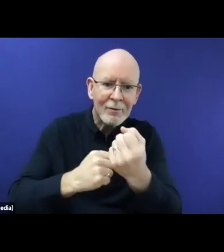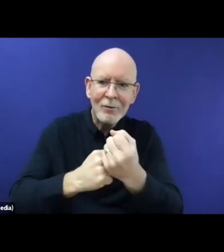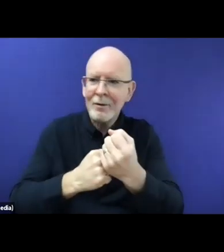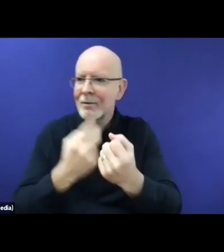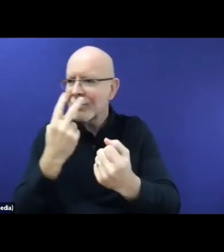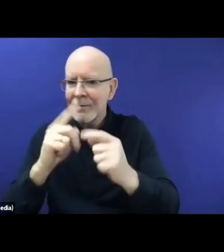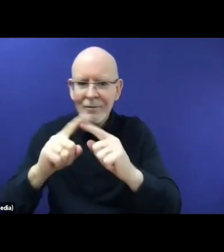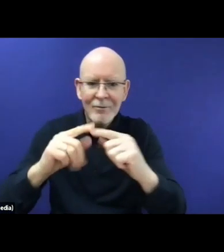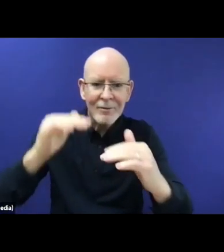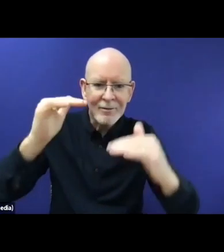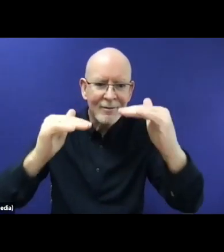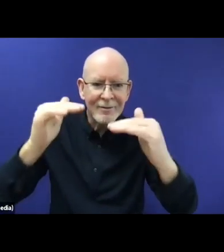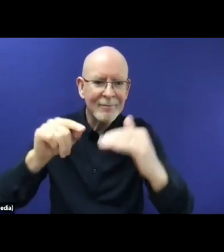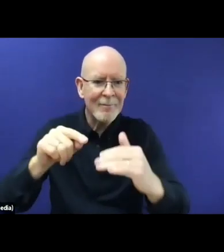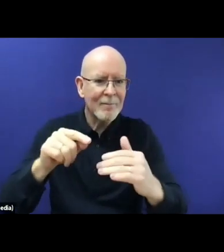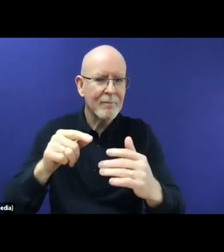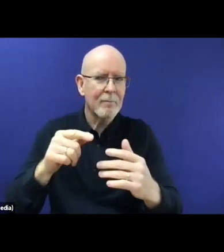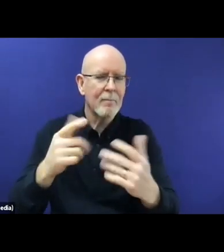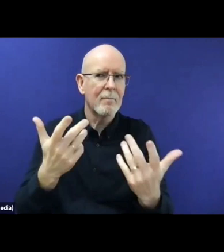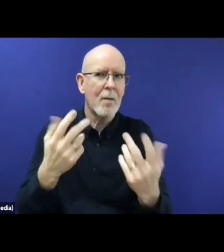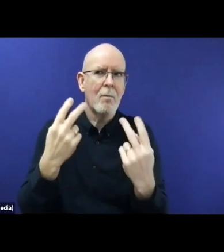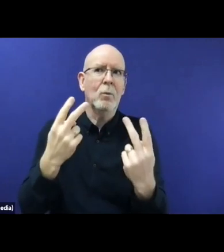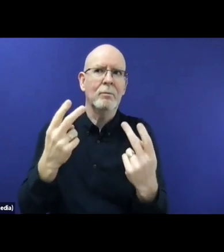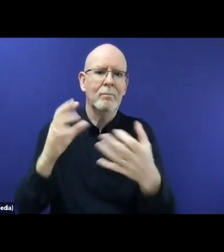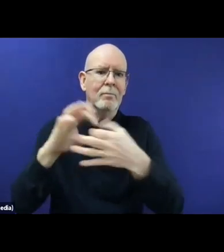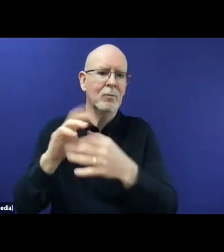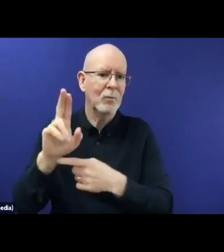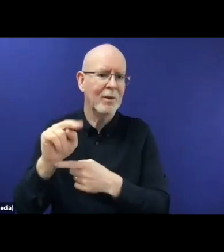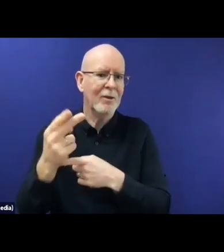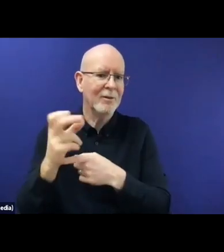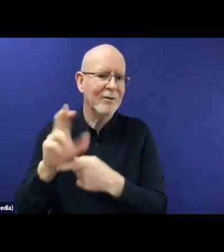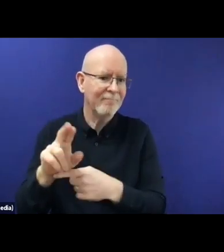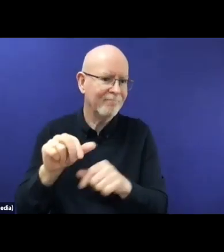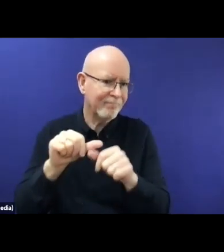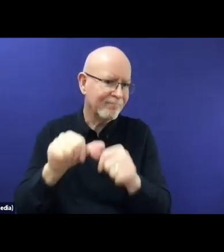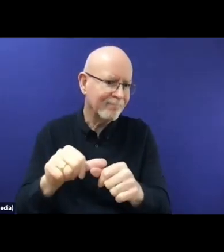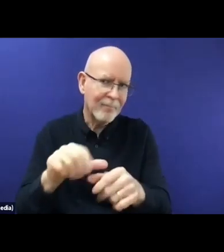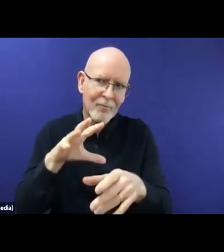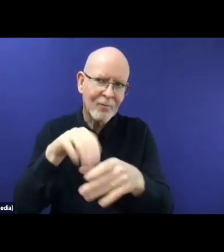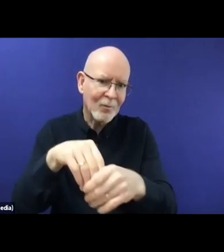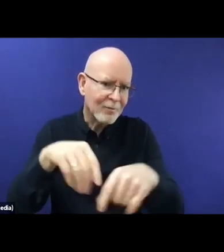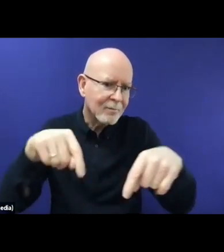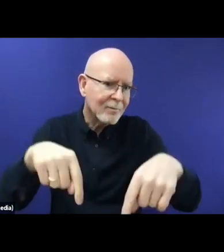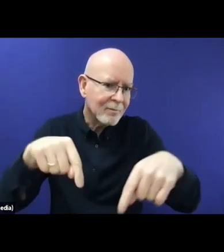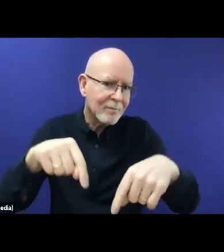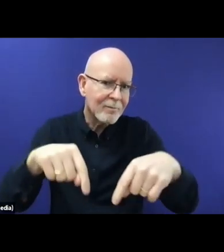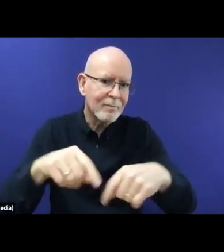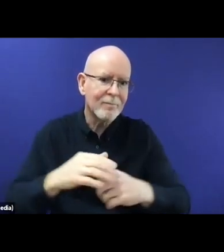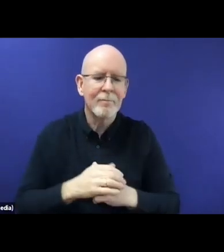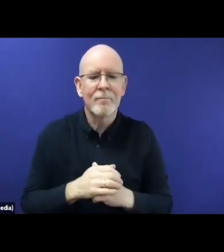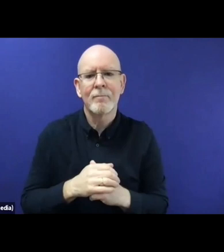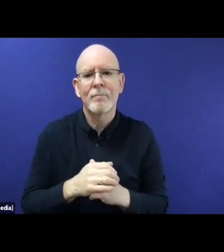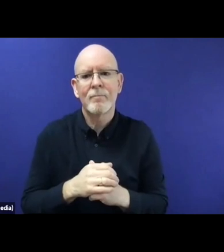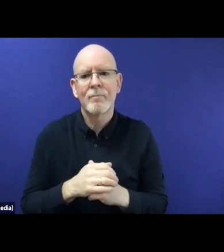humanitarian assistance, whatever we want to call it, I think it has to do with the fact that it gives us an entry point in the lives